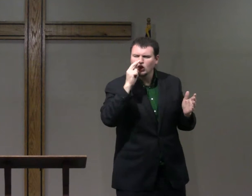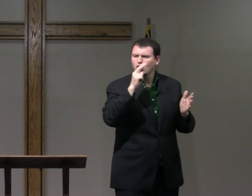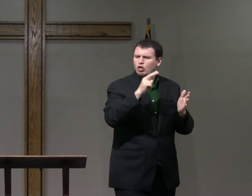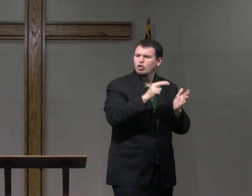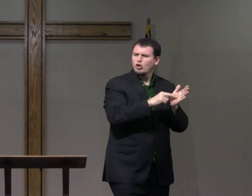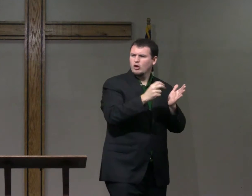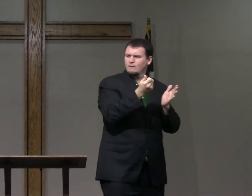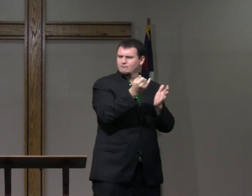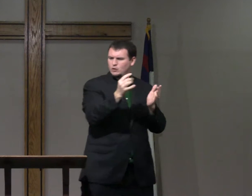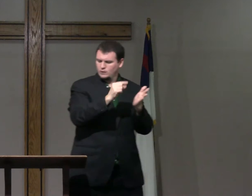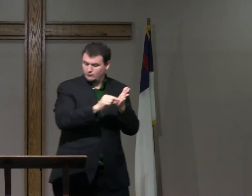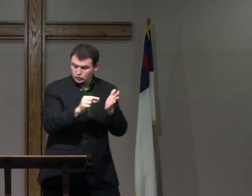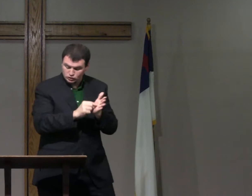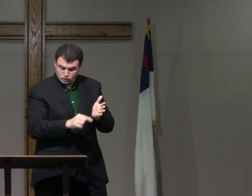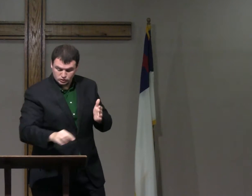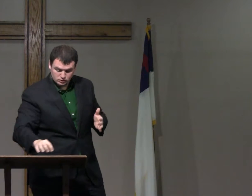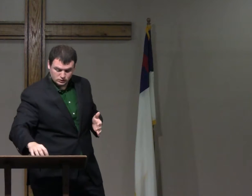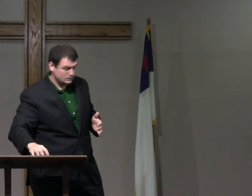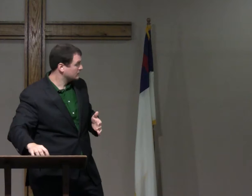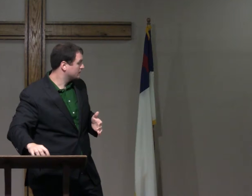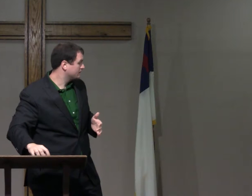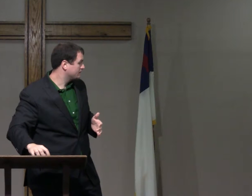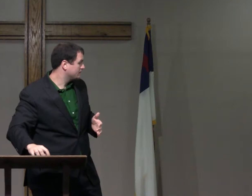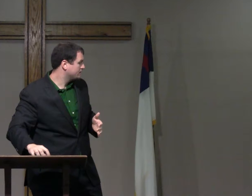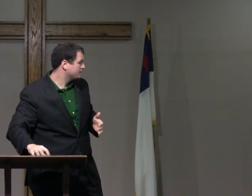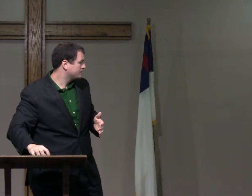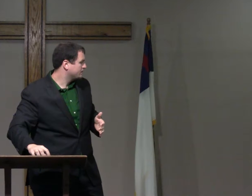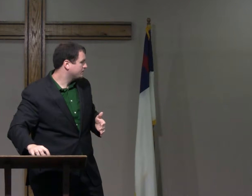It means to change. Let's look at a few verses.